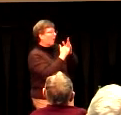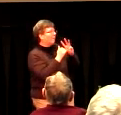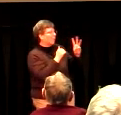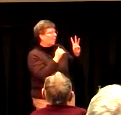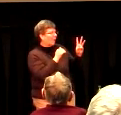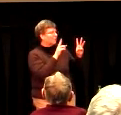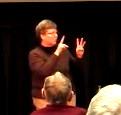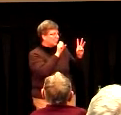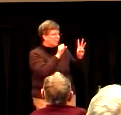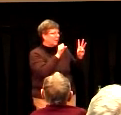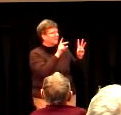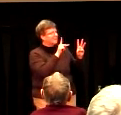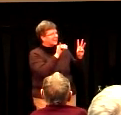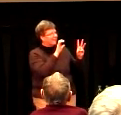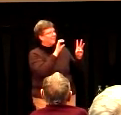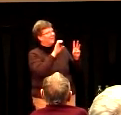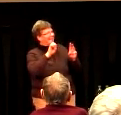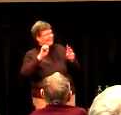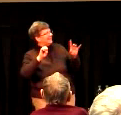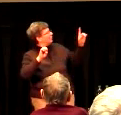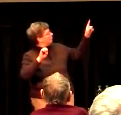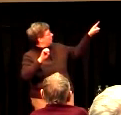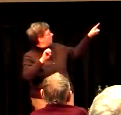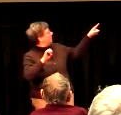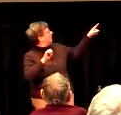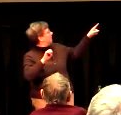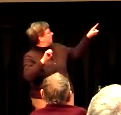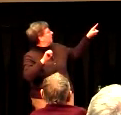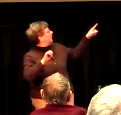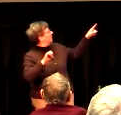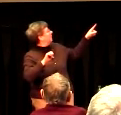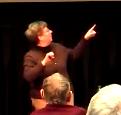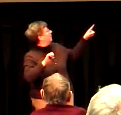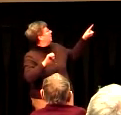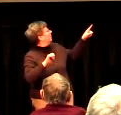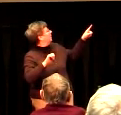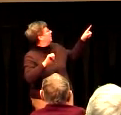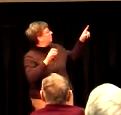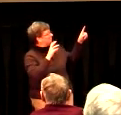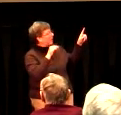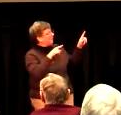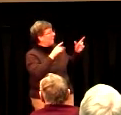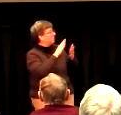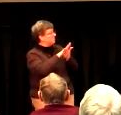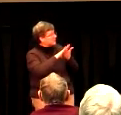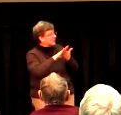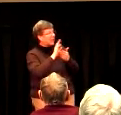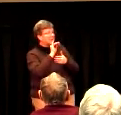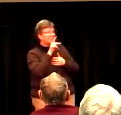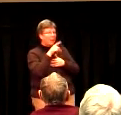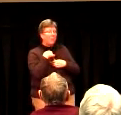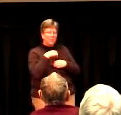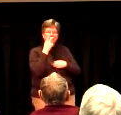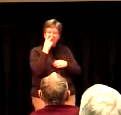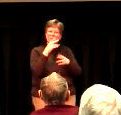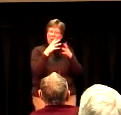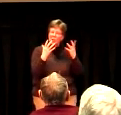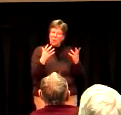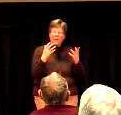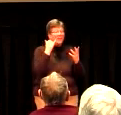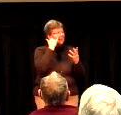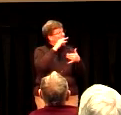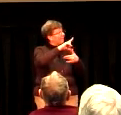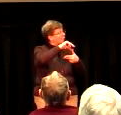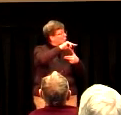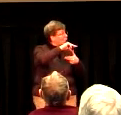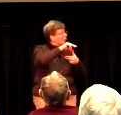part of the U.S. and the Pacific, part of the eastern and the Atlantic. And, you know, they're nice maps, and we can see a lot. And if there's a hurricane coming, we can